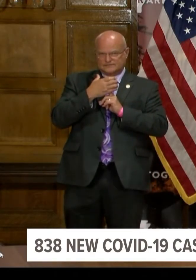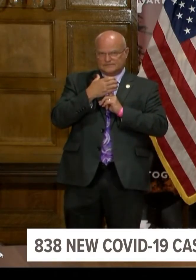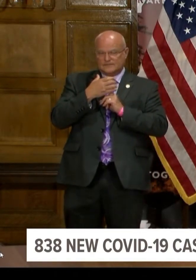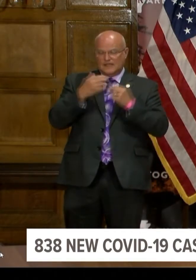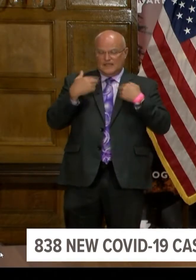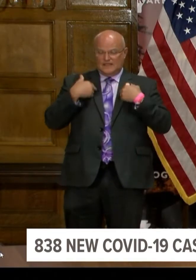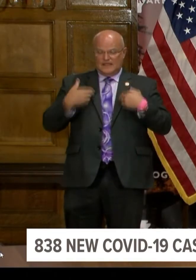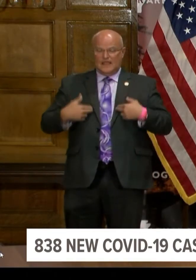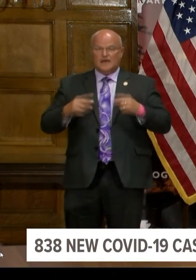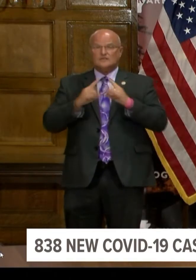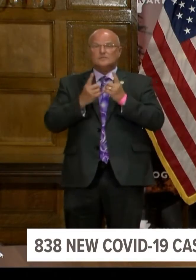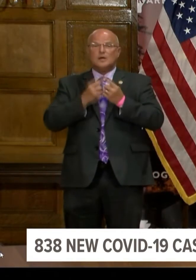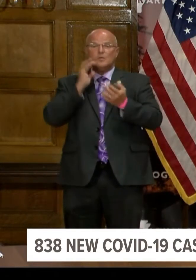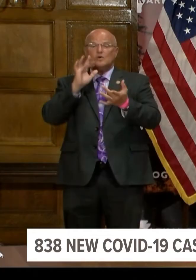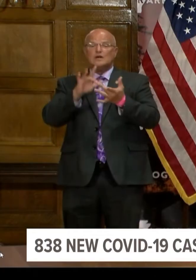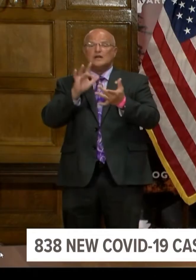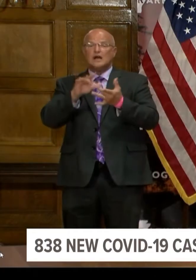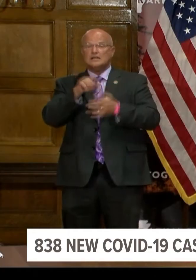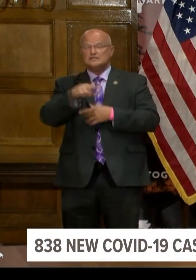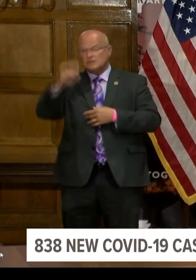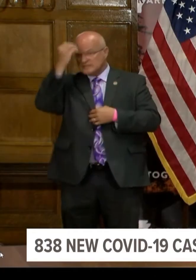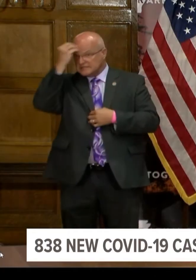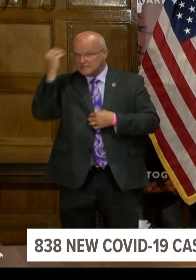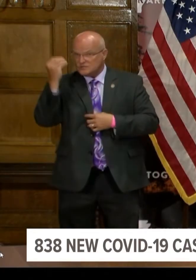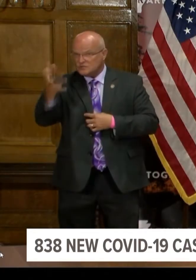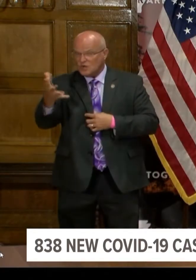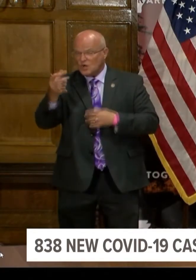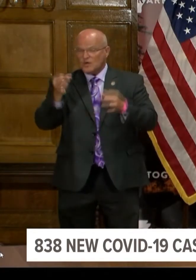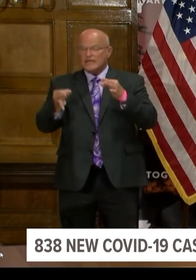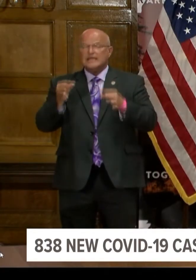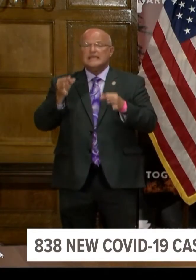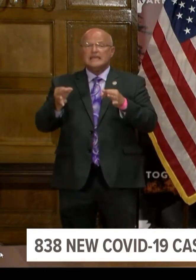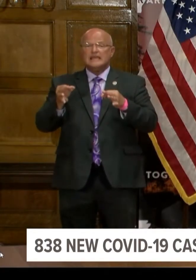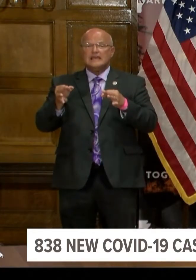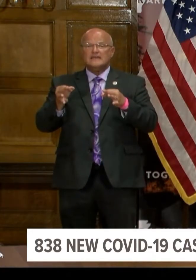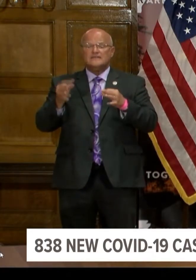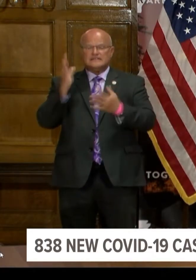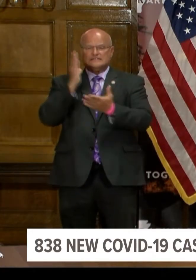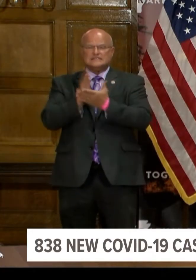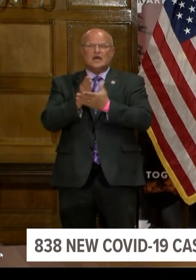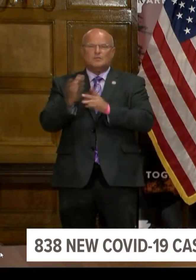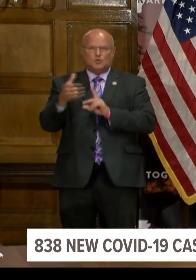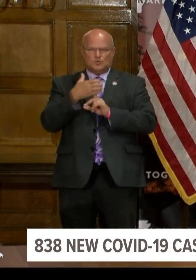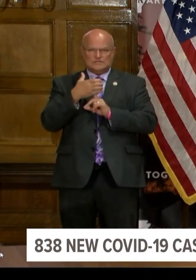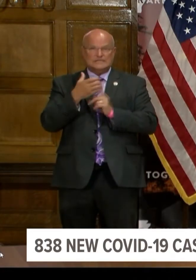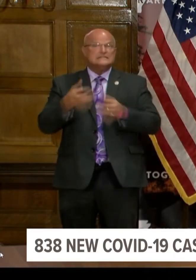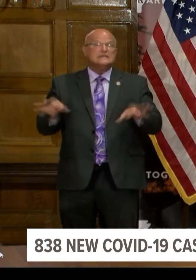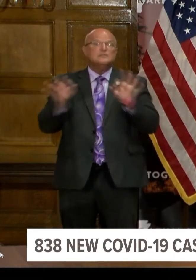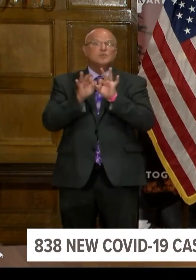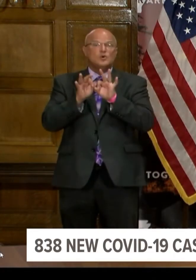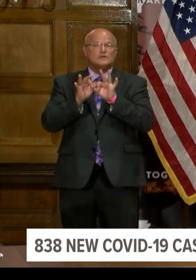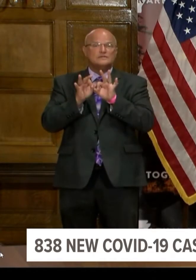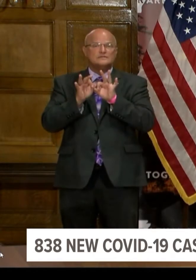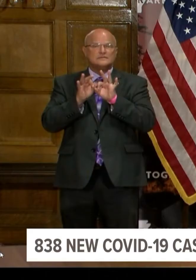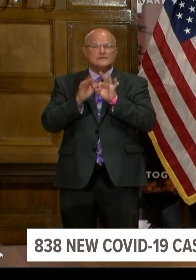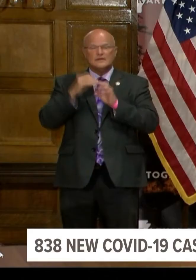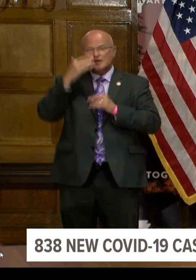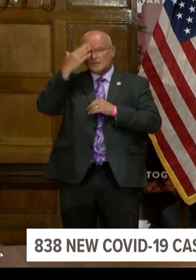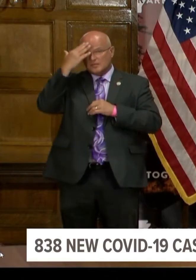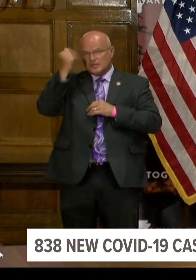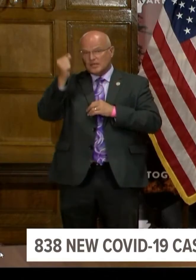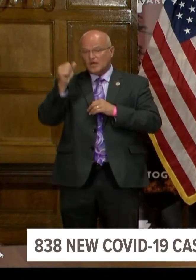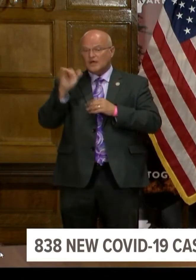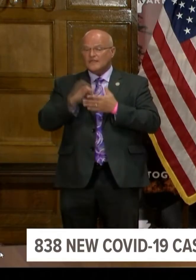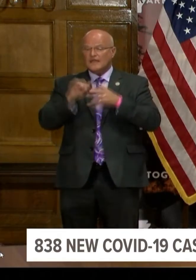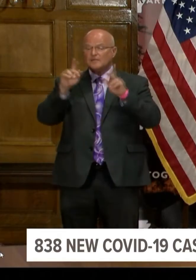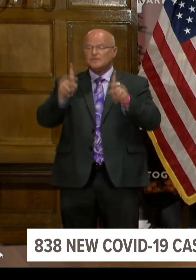health department will contact them and will notify them if they can exit that quarantine. That's very important because that